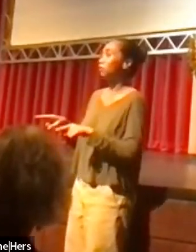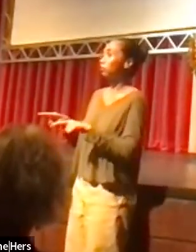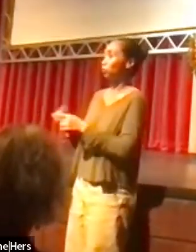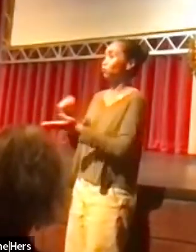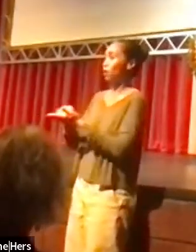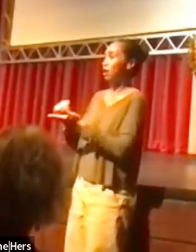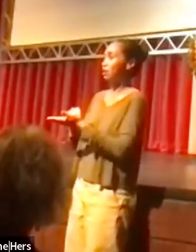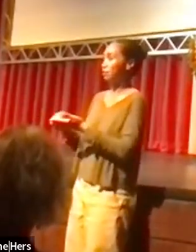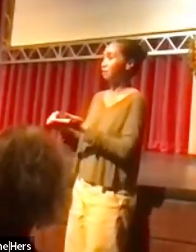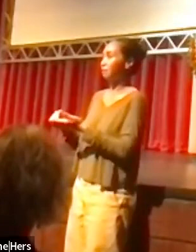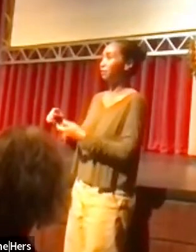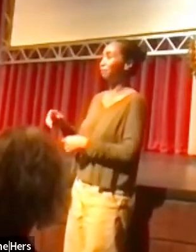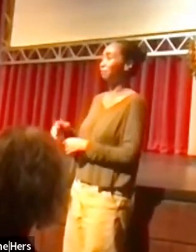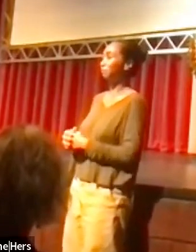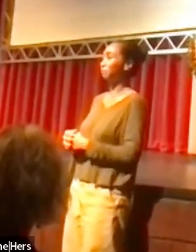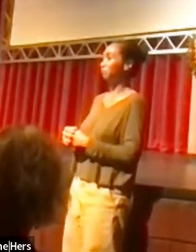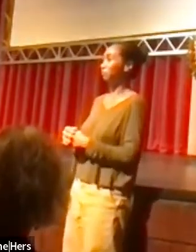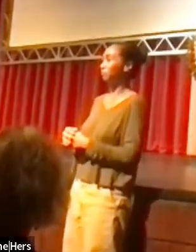writing screenplays.